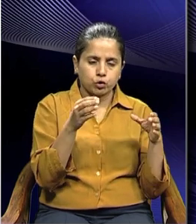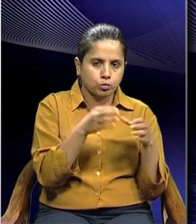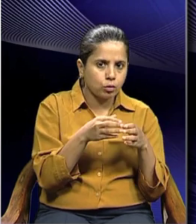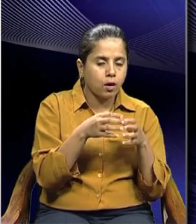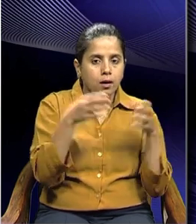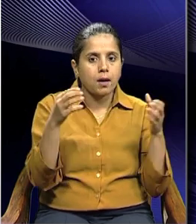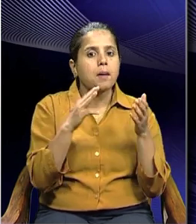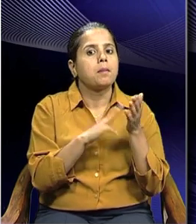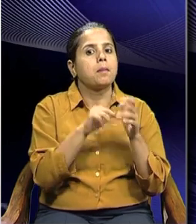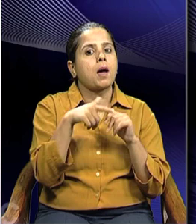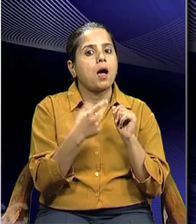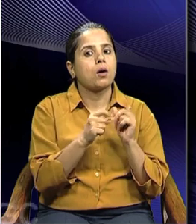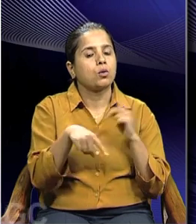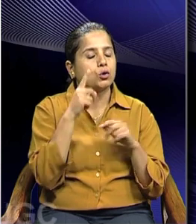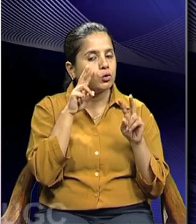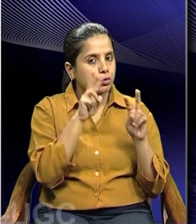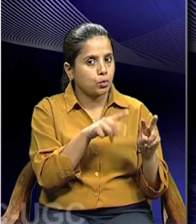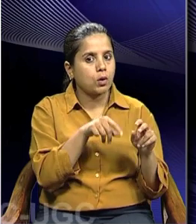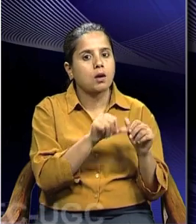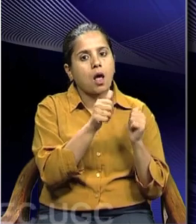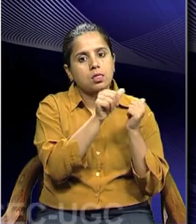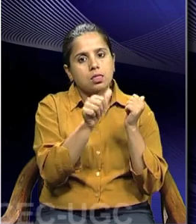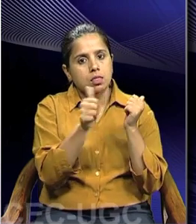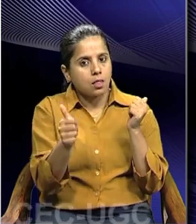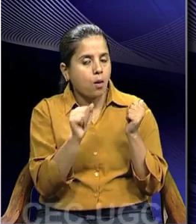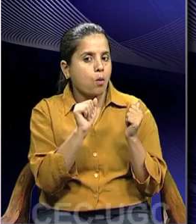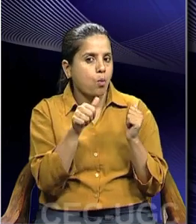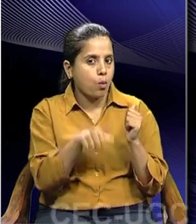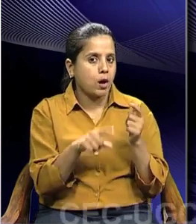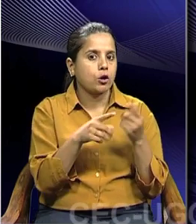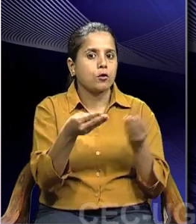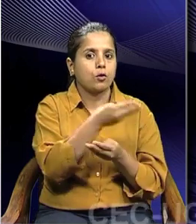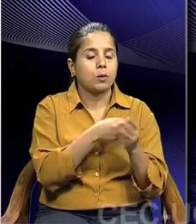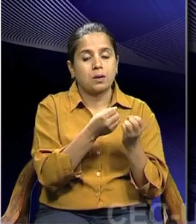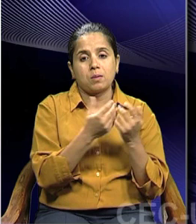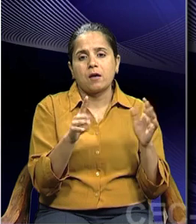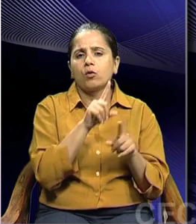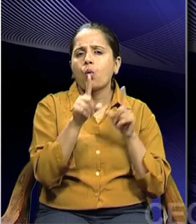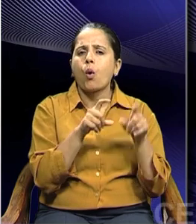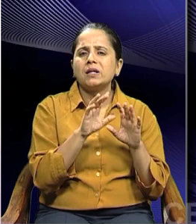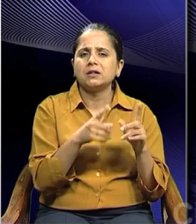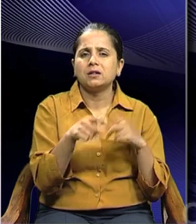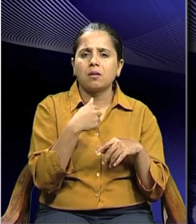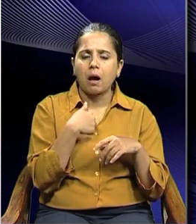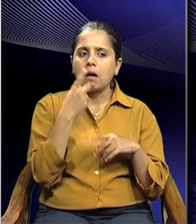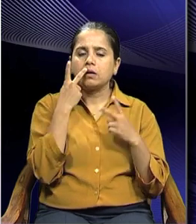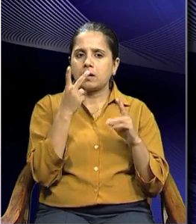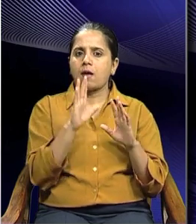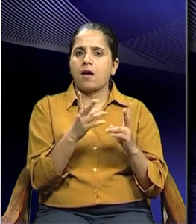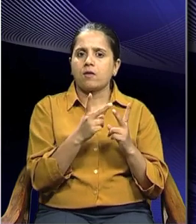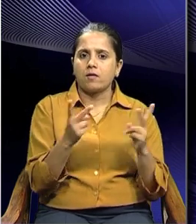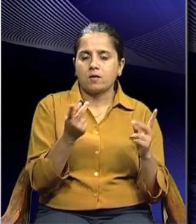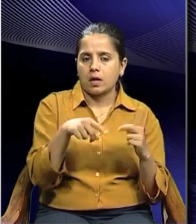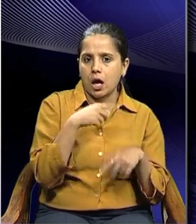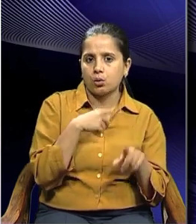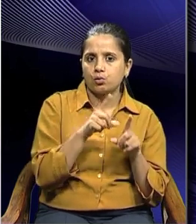micro enterprises reflecting the subaltern economy. So there are number of questions in front of us, my dear learners, when we